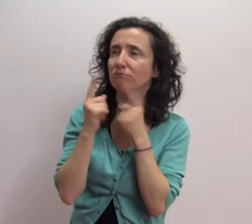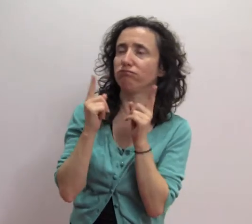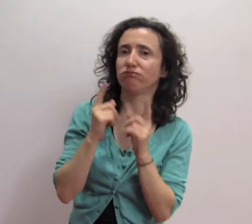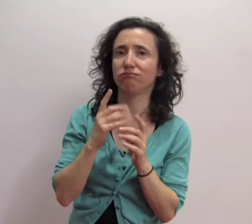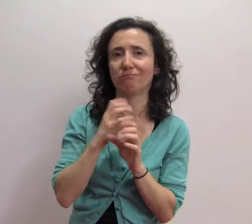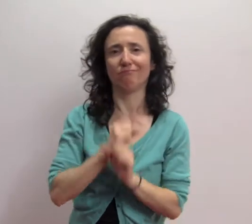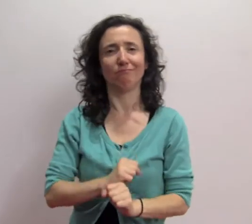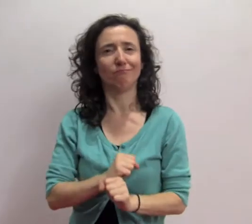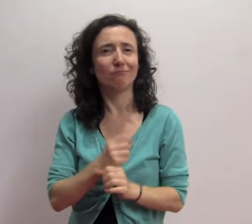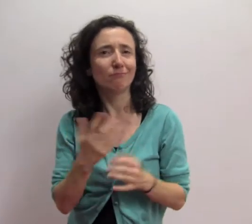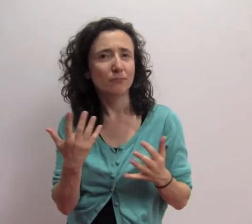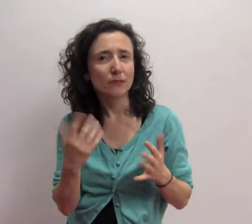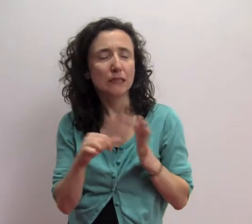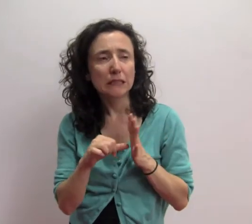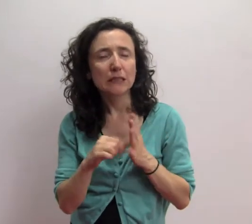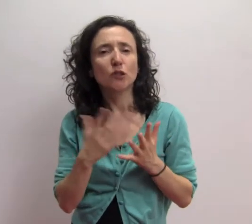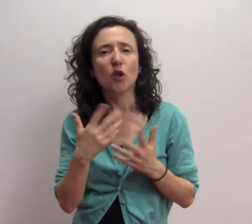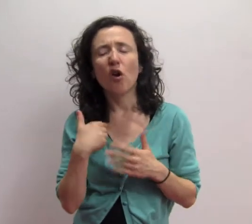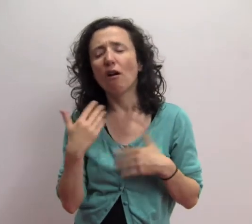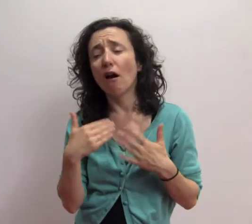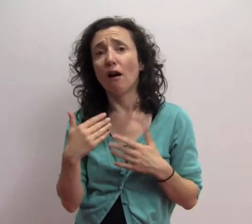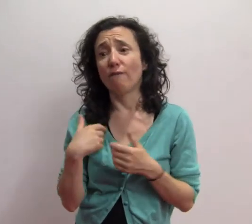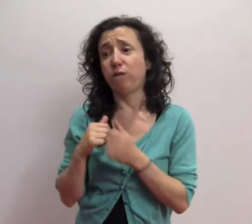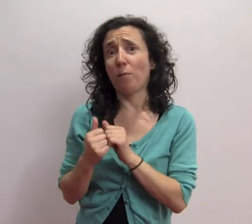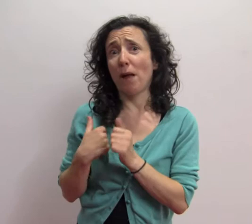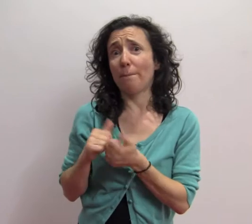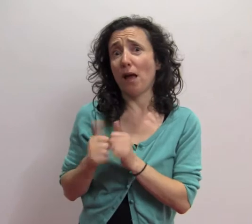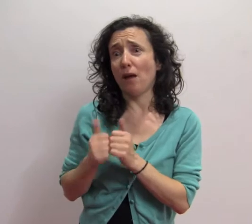forthcoming because they weren't actually allowed, or they felt very scared to tell their story.